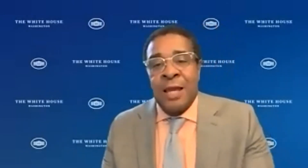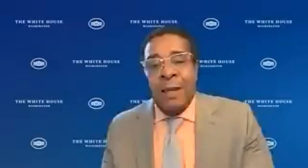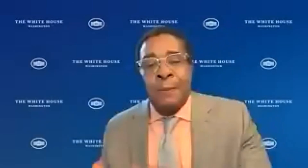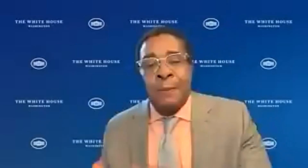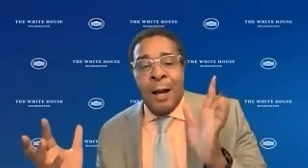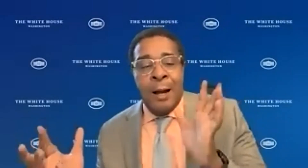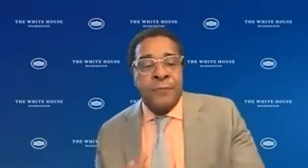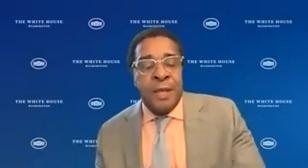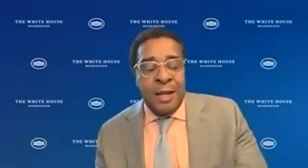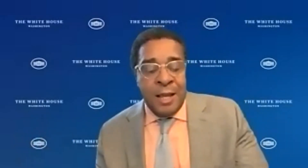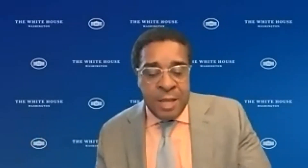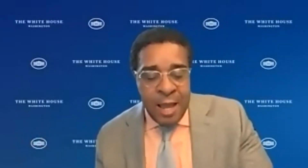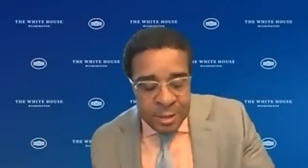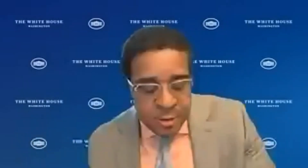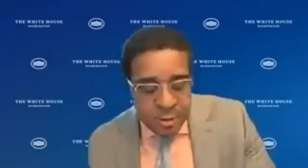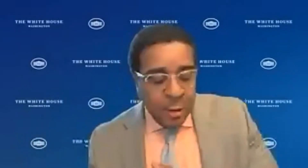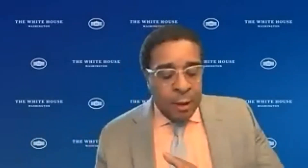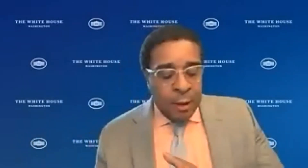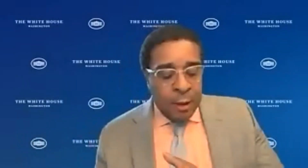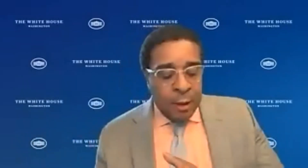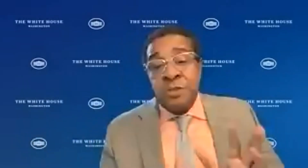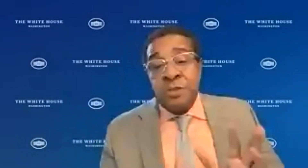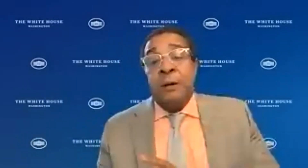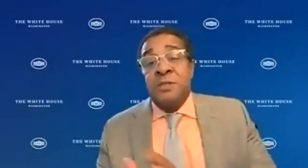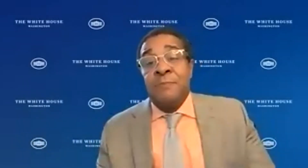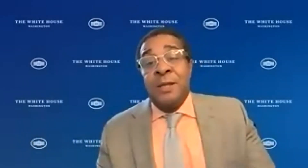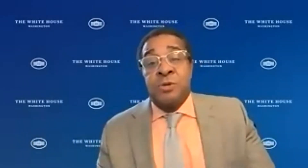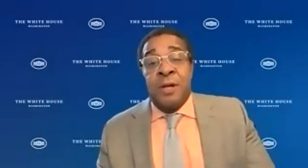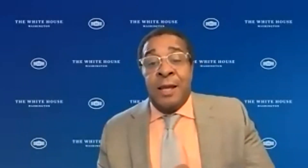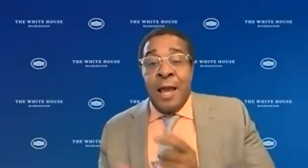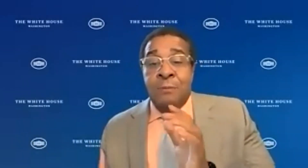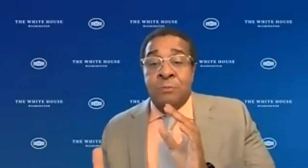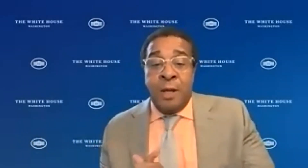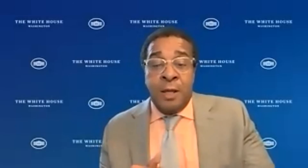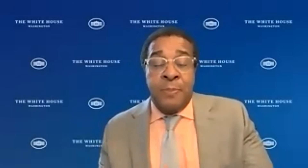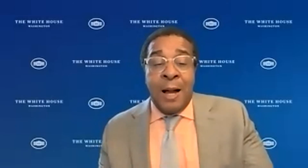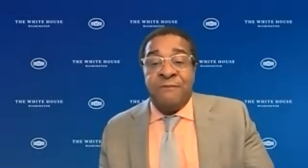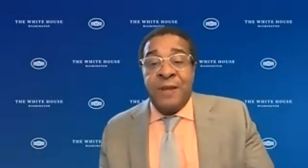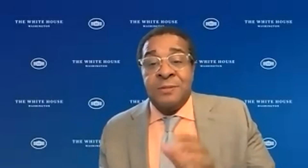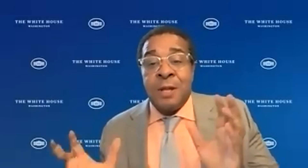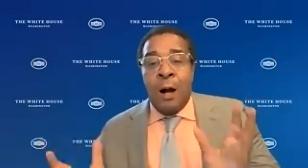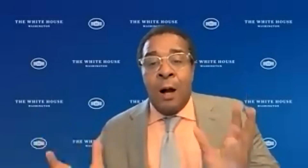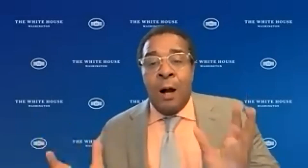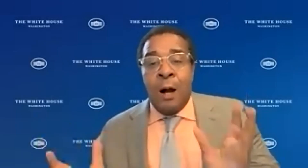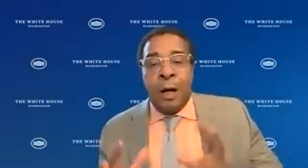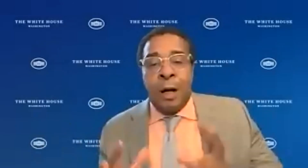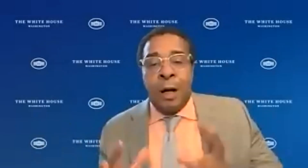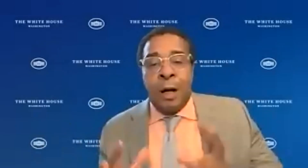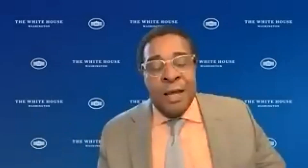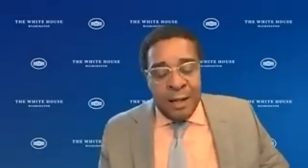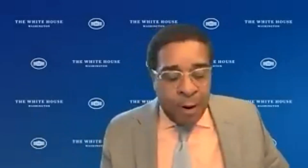House team that has had the privilege of working with Demetre and with Bob Fenton